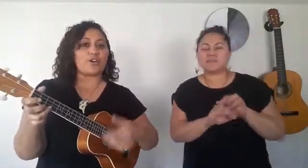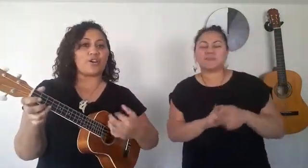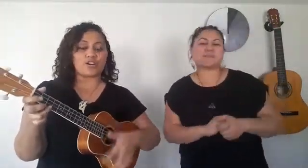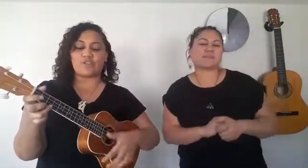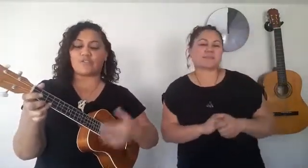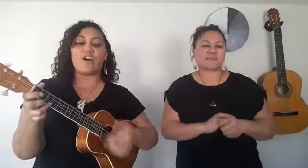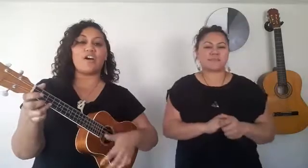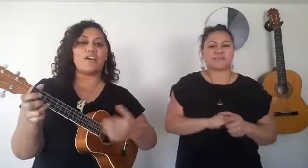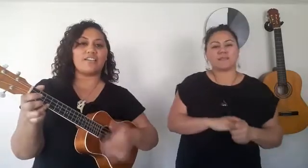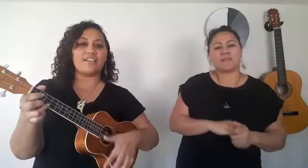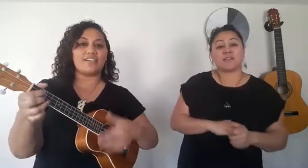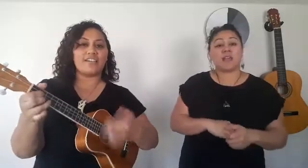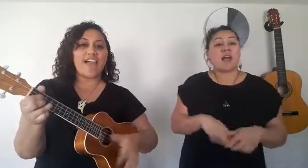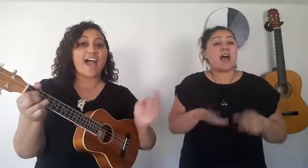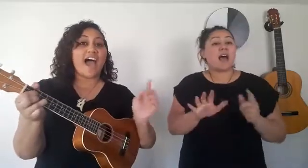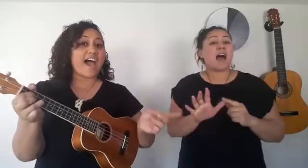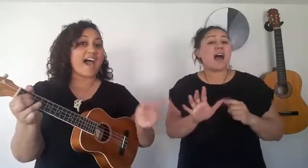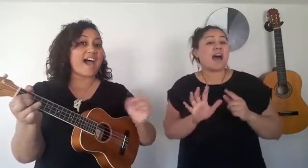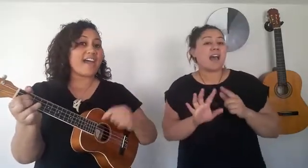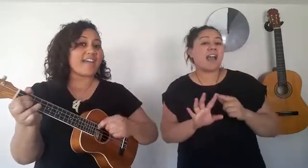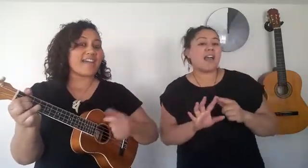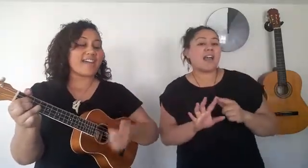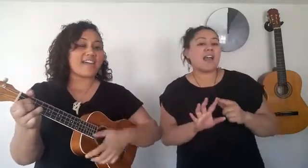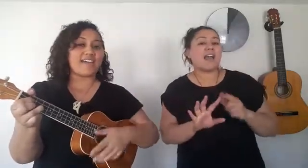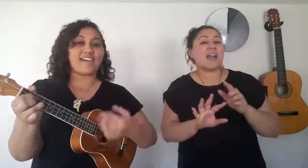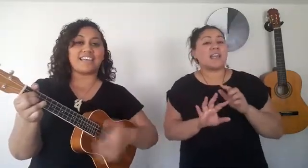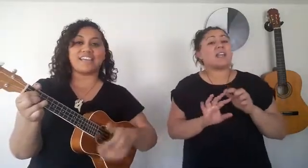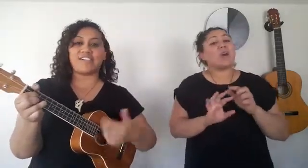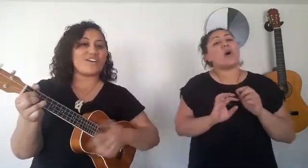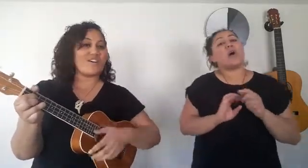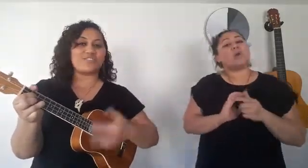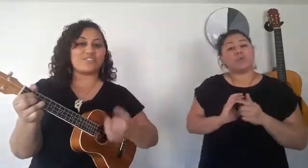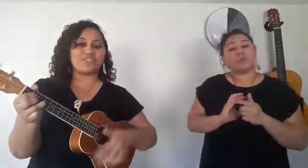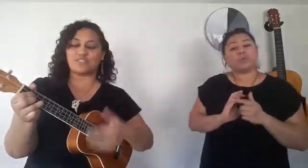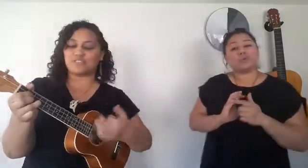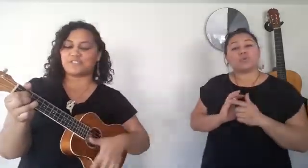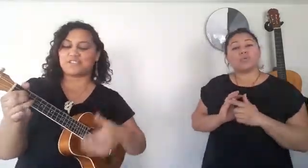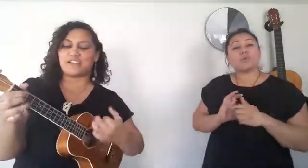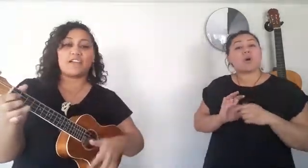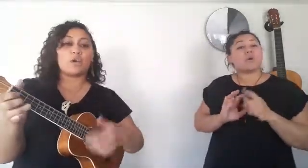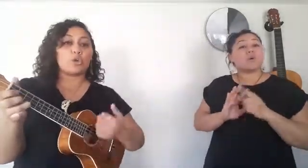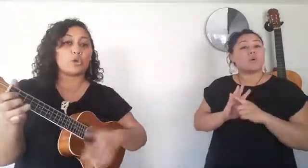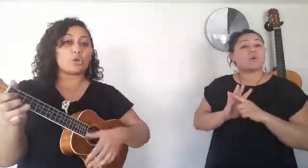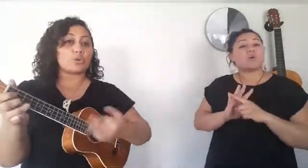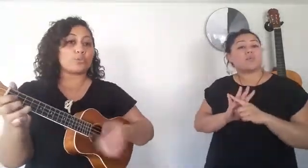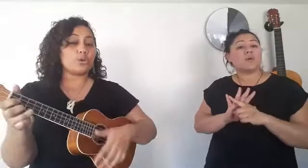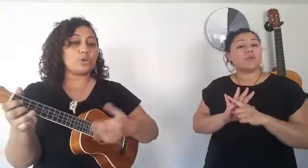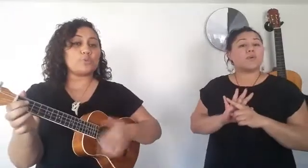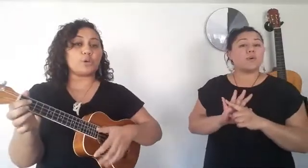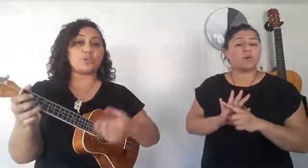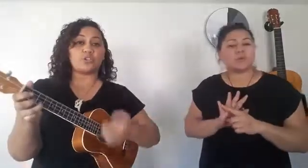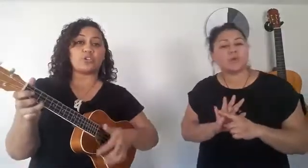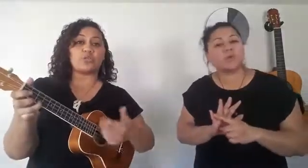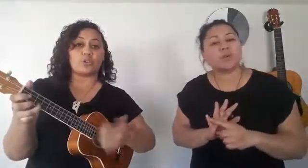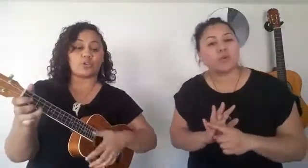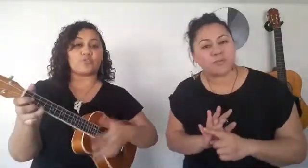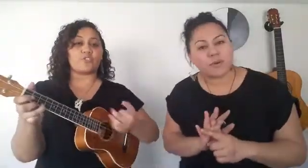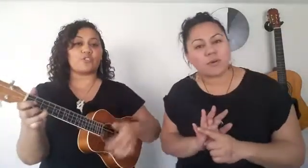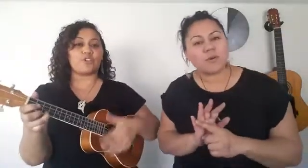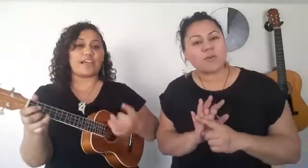tonga wha. A e I o u. Uhuku muru muru tuunga fu. All right, you